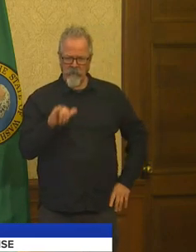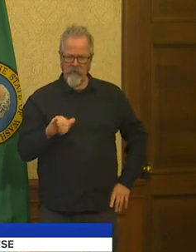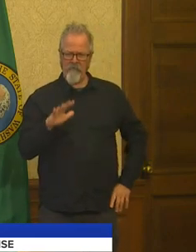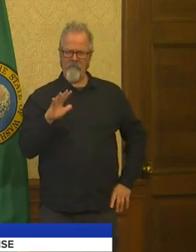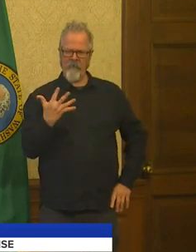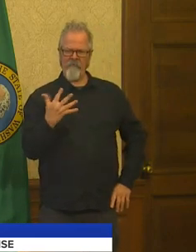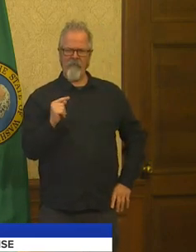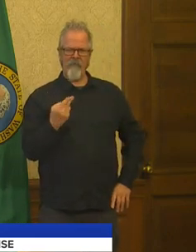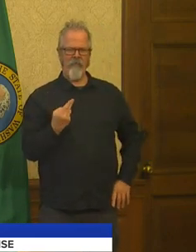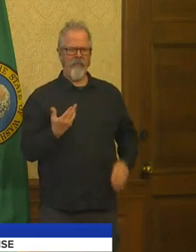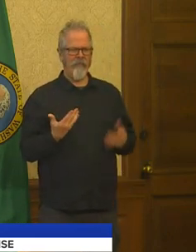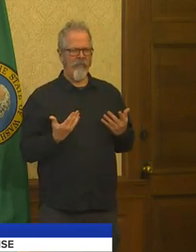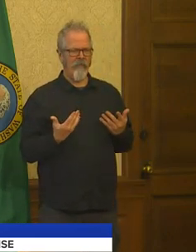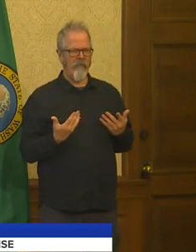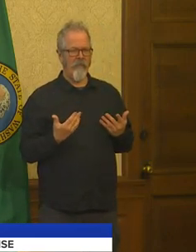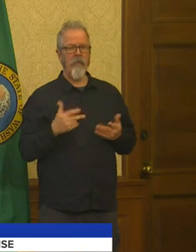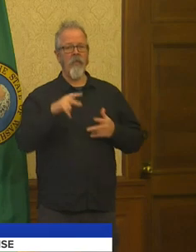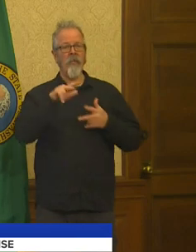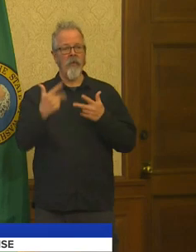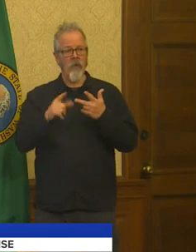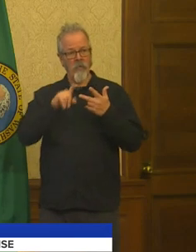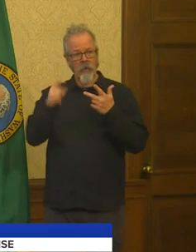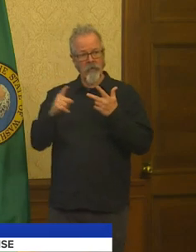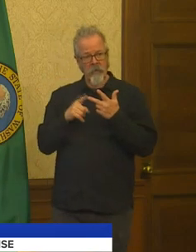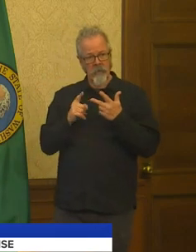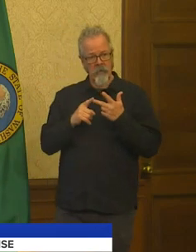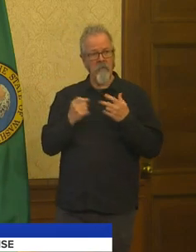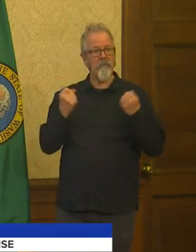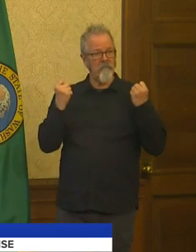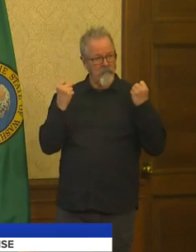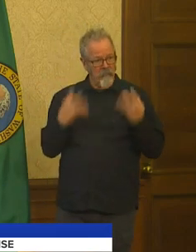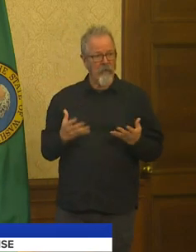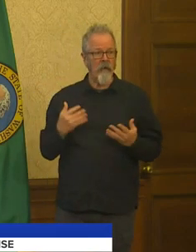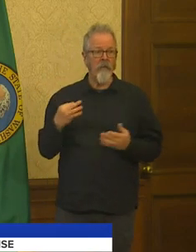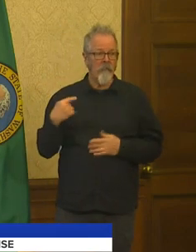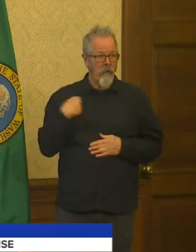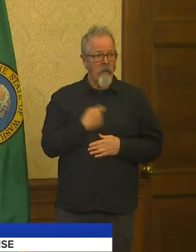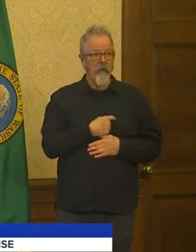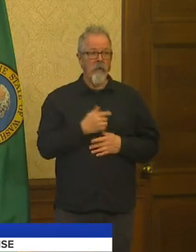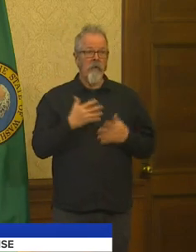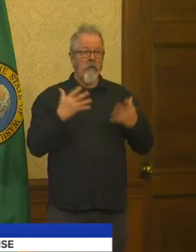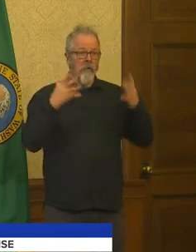They can go fishing and golf. Why can't we go get a haircut?